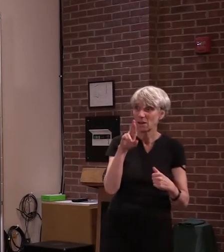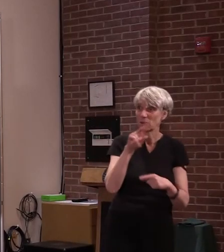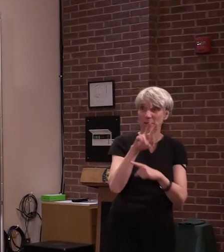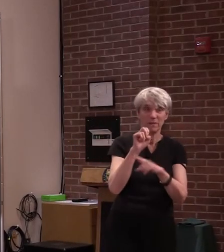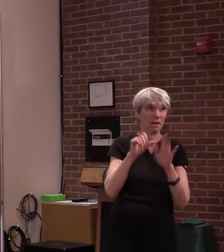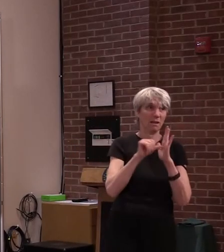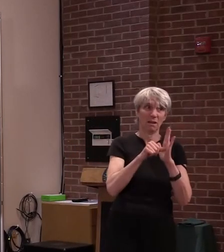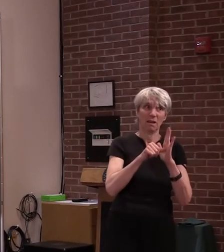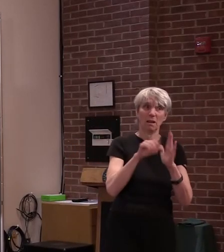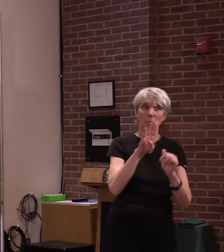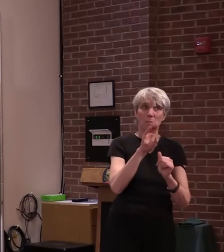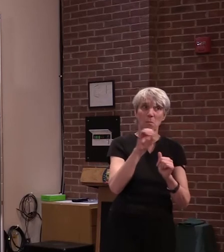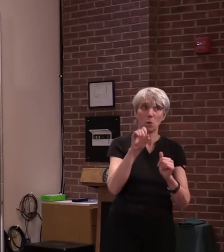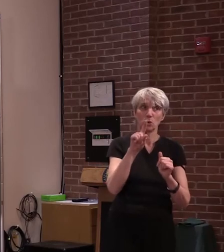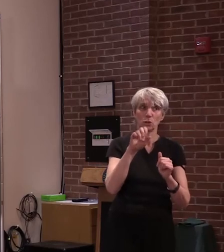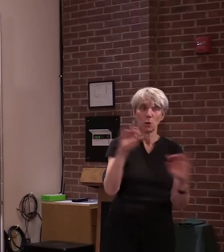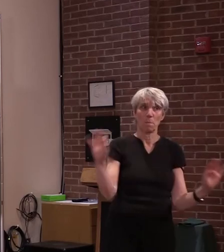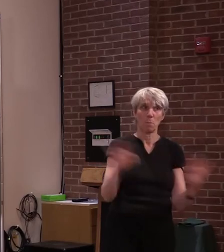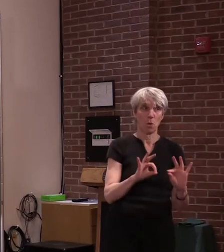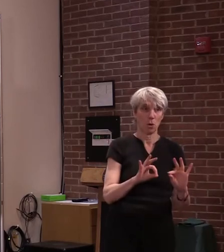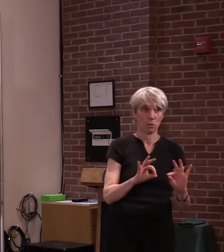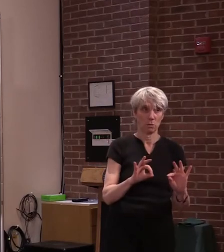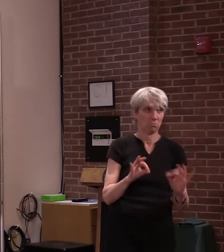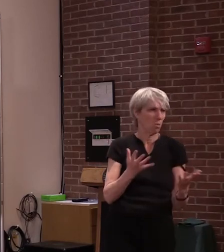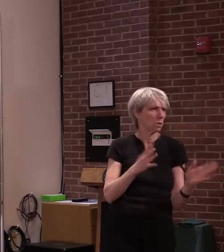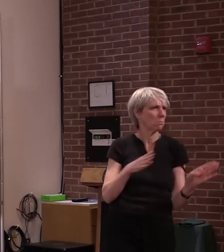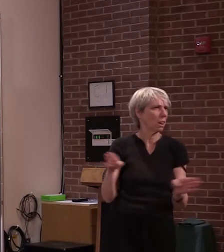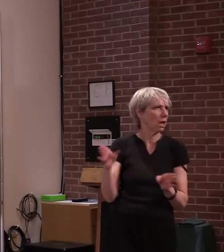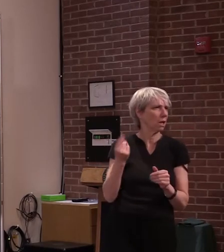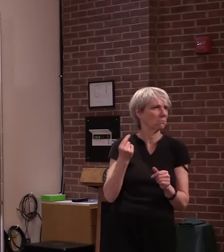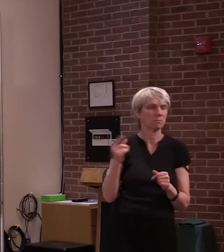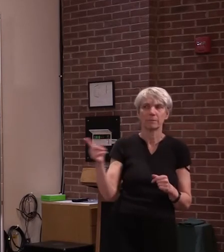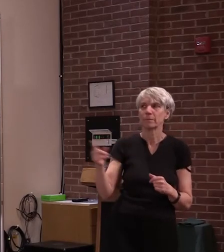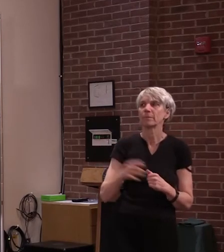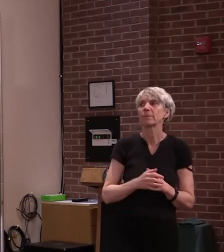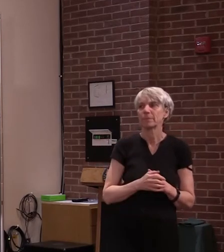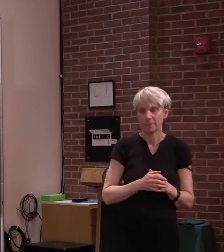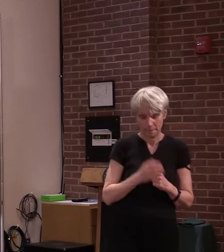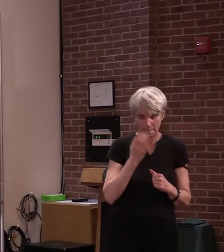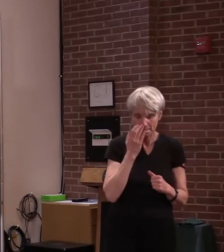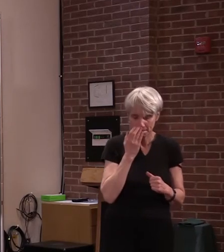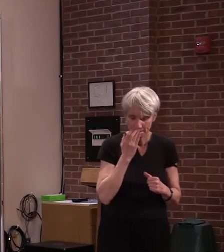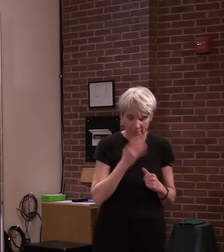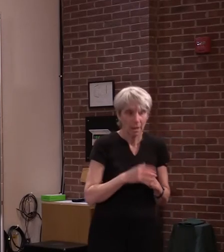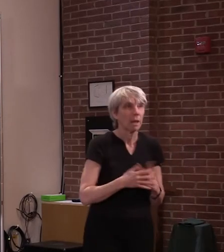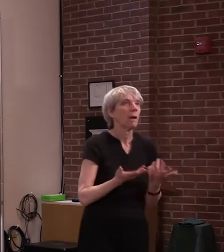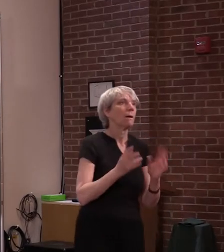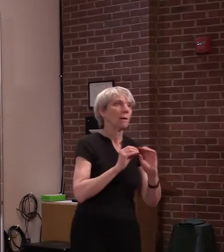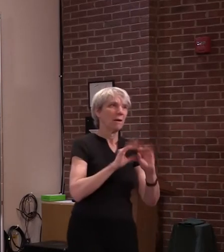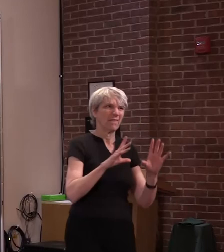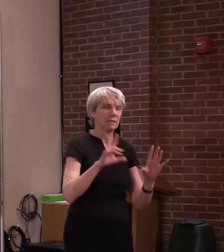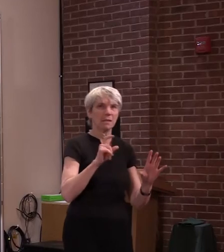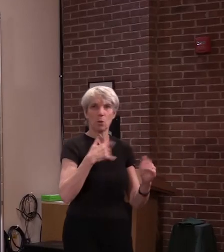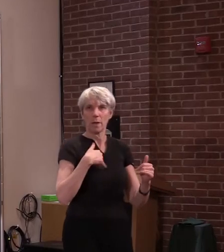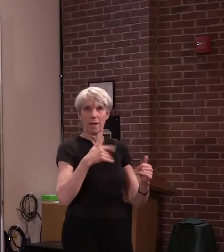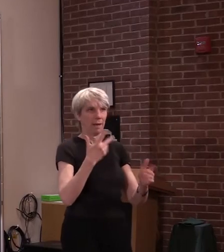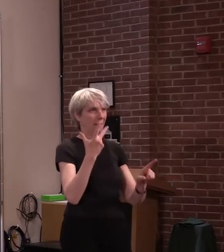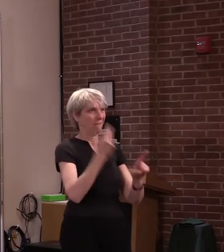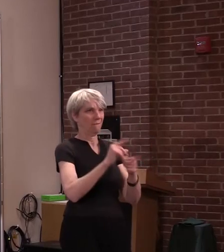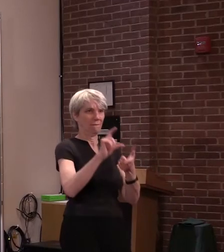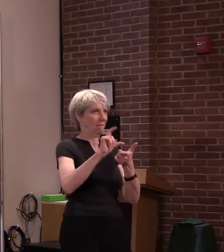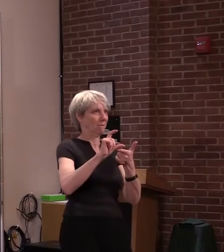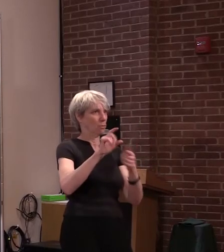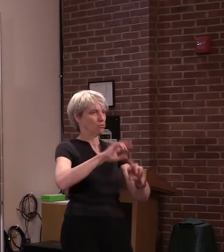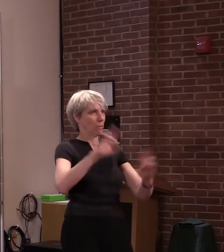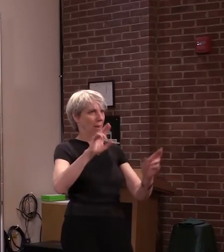saying about boosters being really important. Yeah, obviously we want to make sure we have the vaccines available for people who want